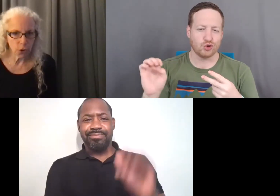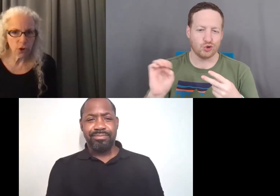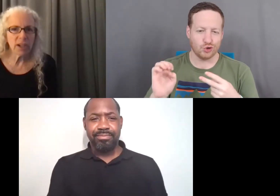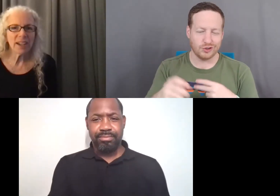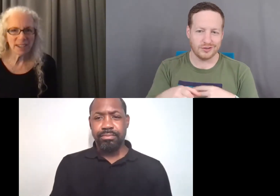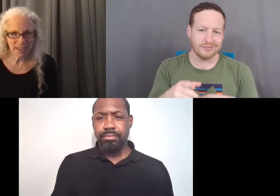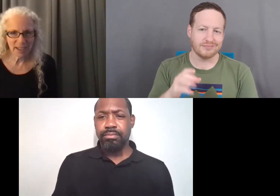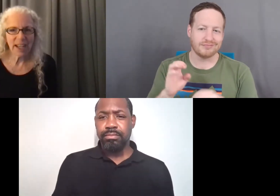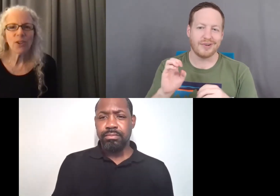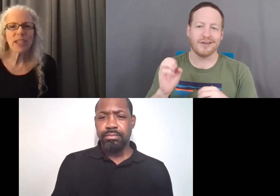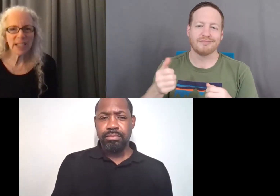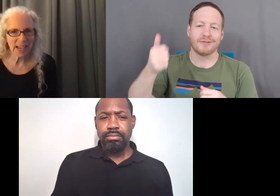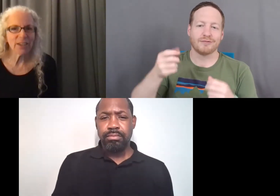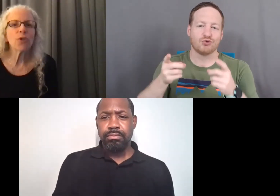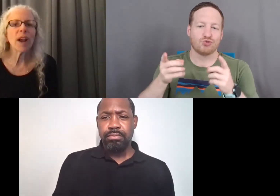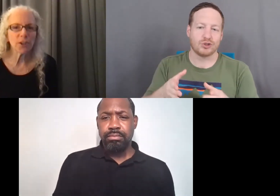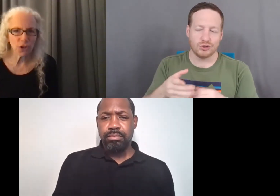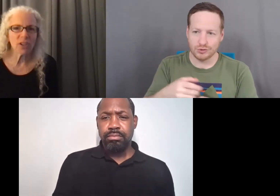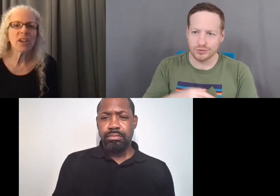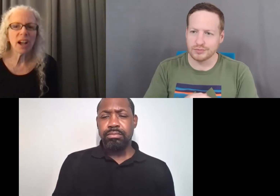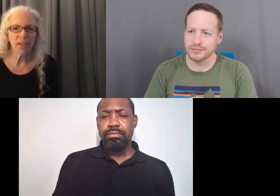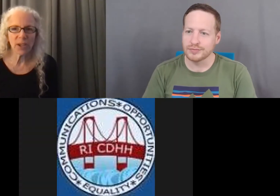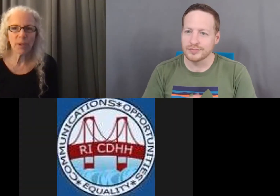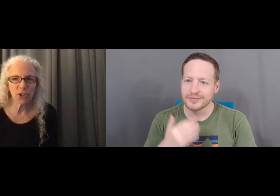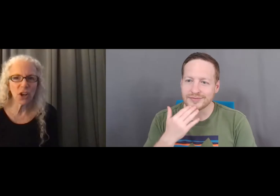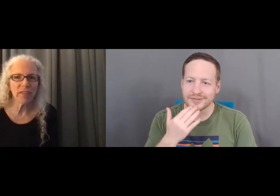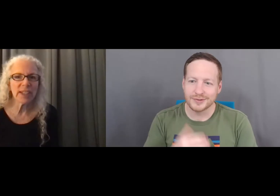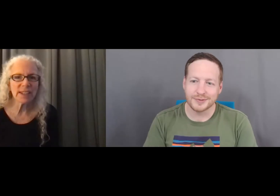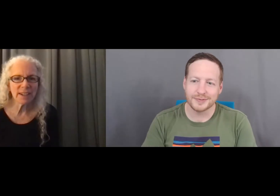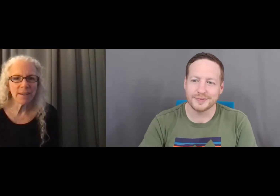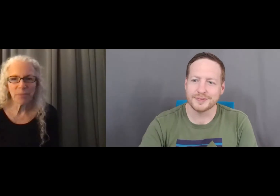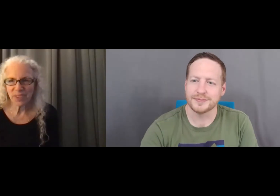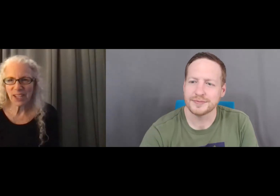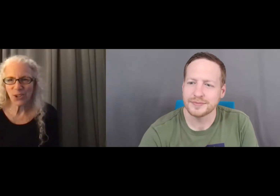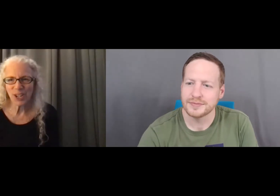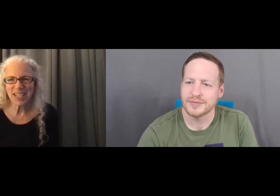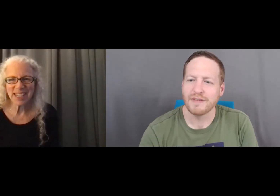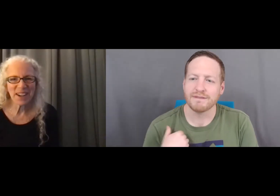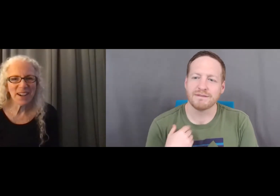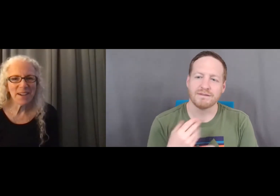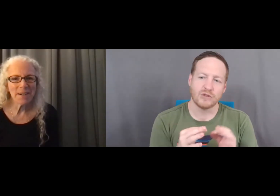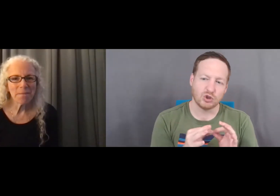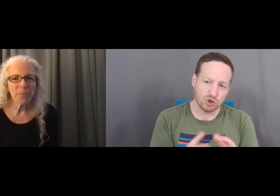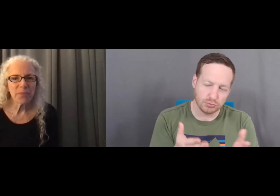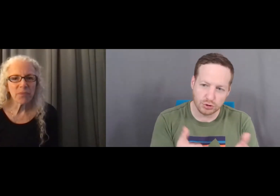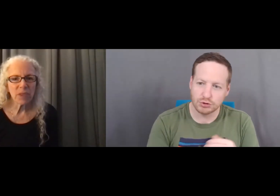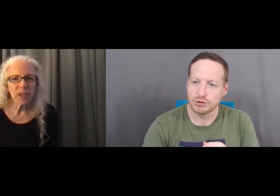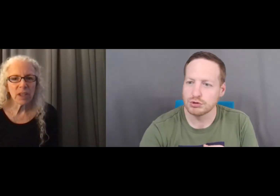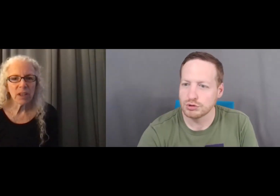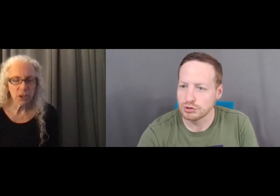III, who's the executive director of the commission's office. Thank you, Ernest. The